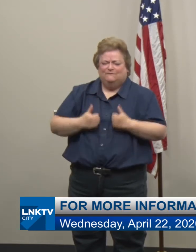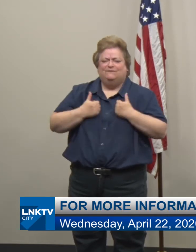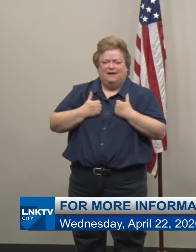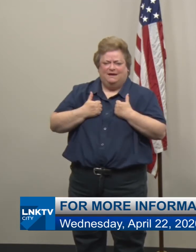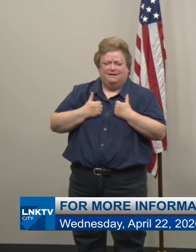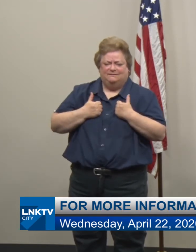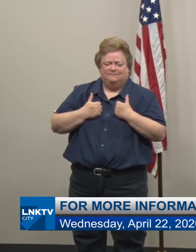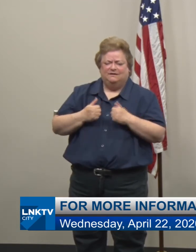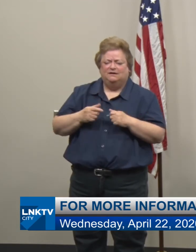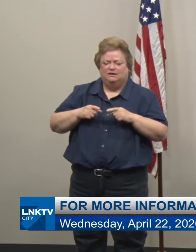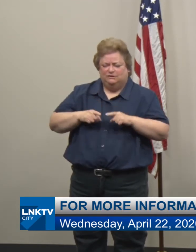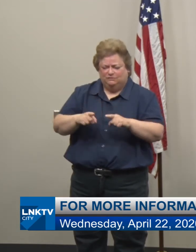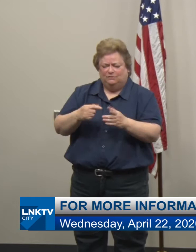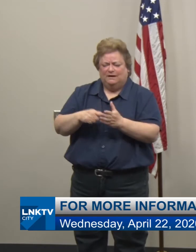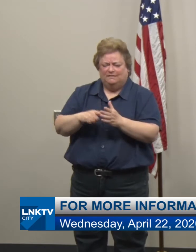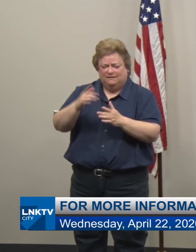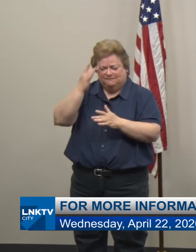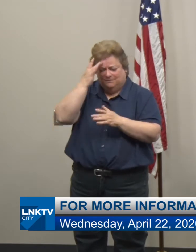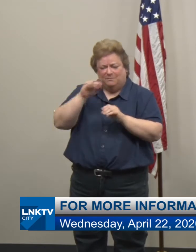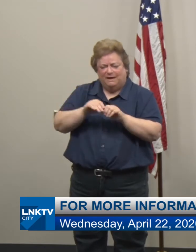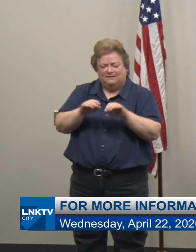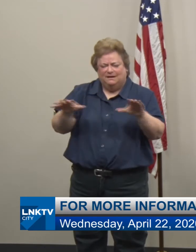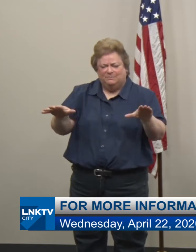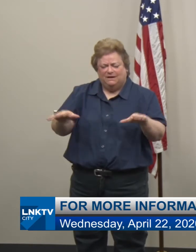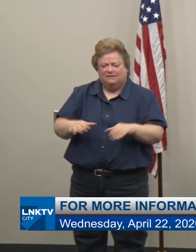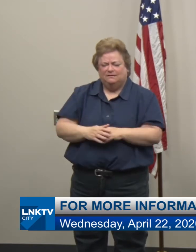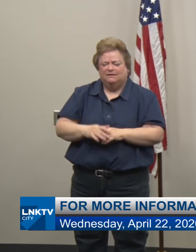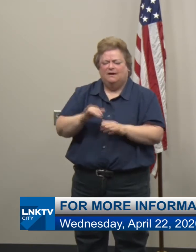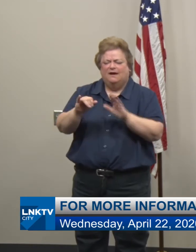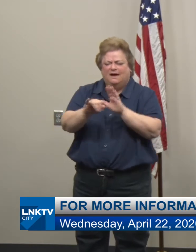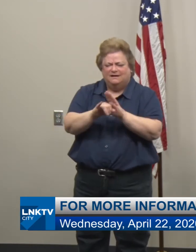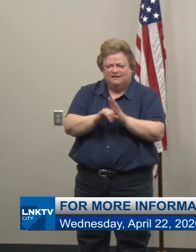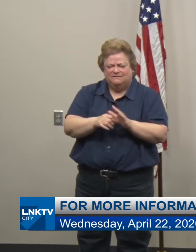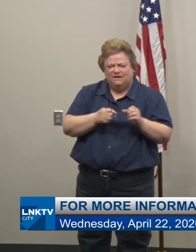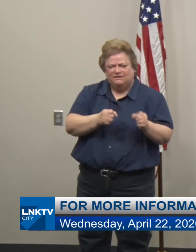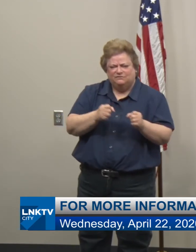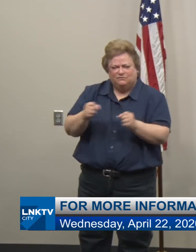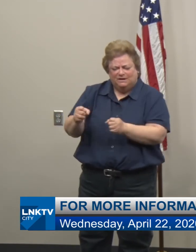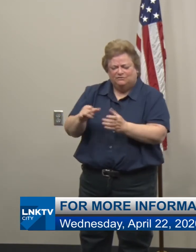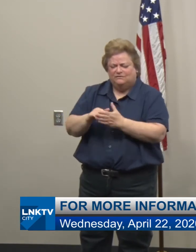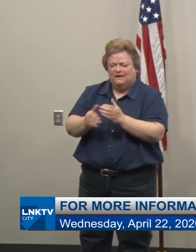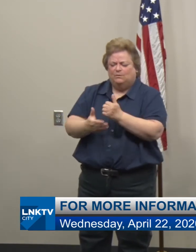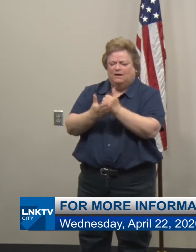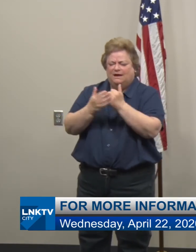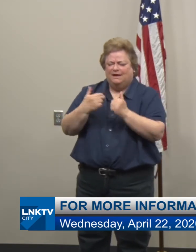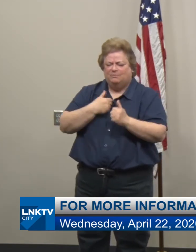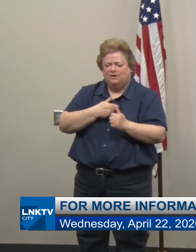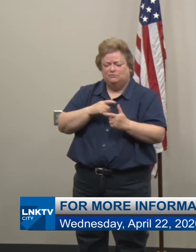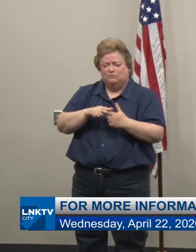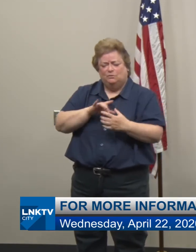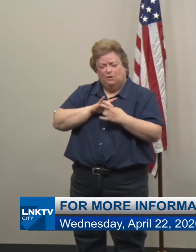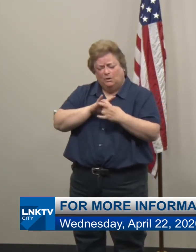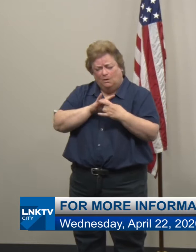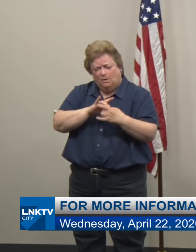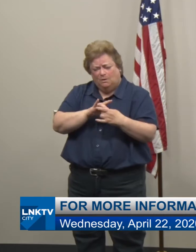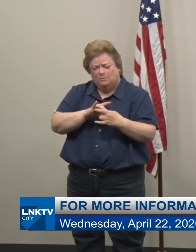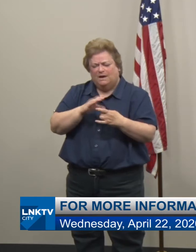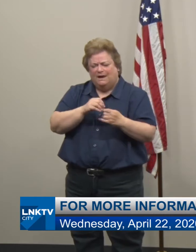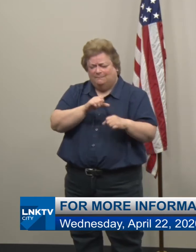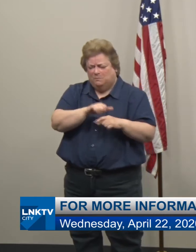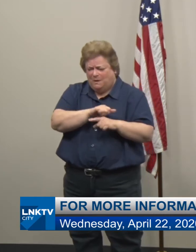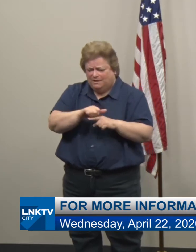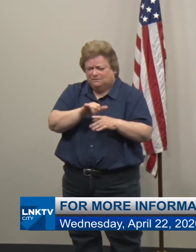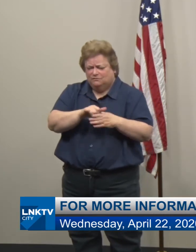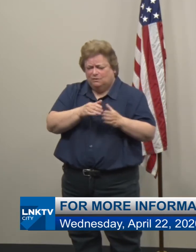the midst of this pandemic. Identifying strategies that help us cope and then practicing those strategies makes